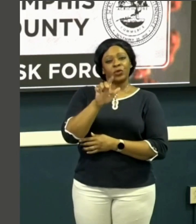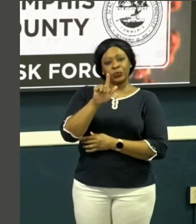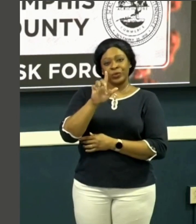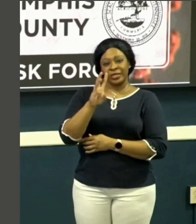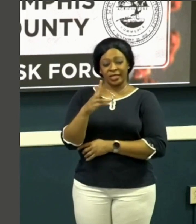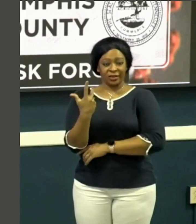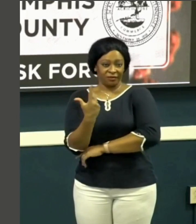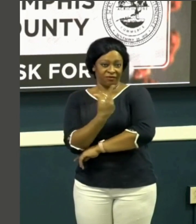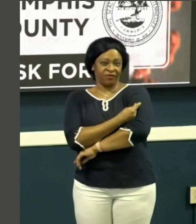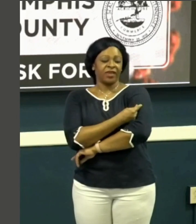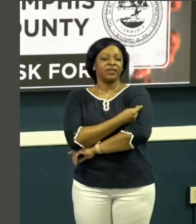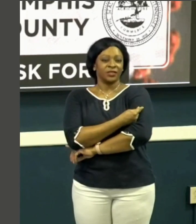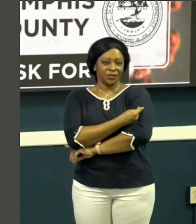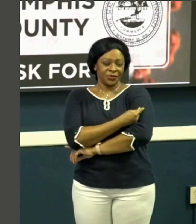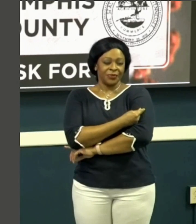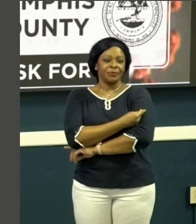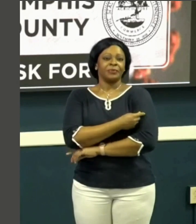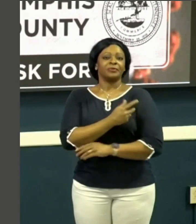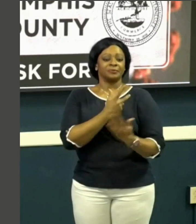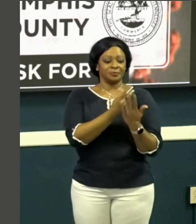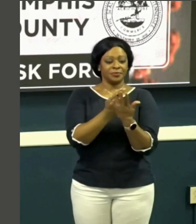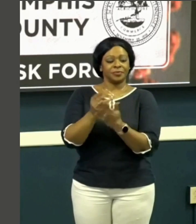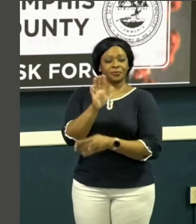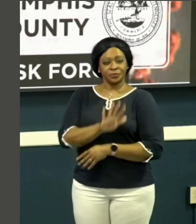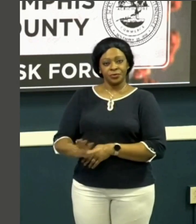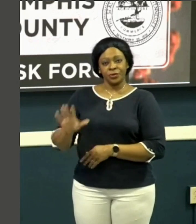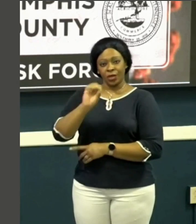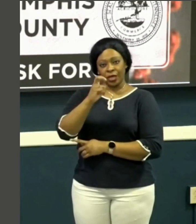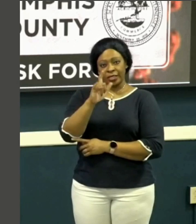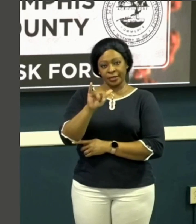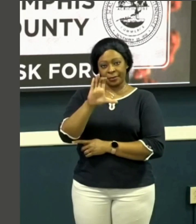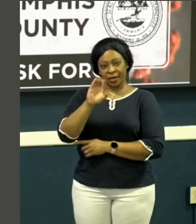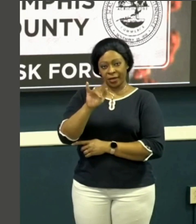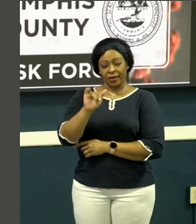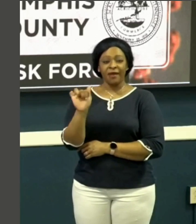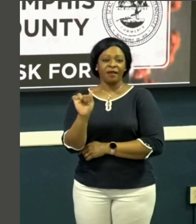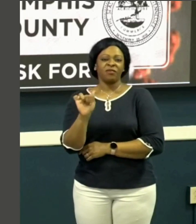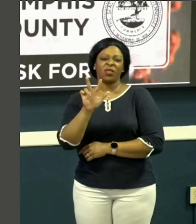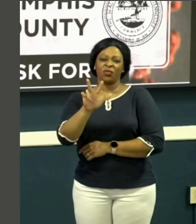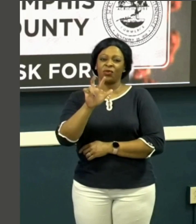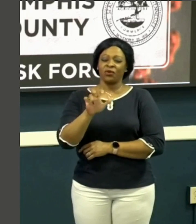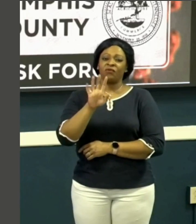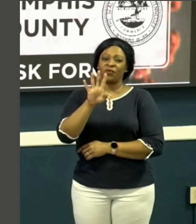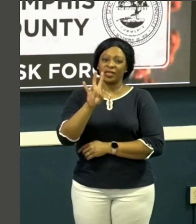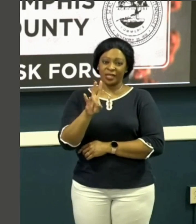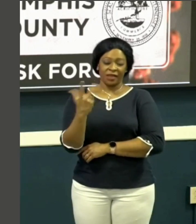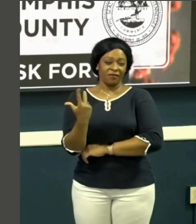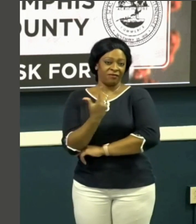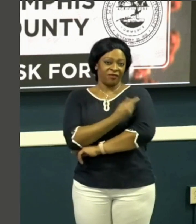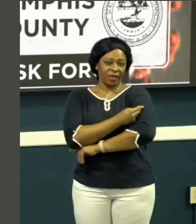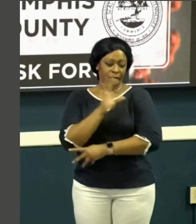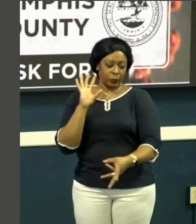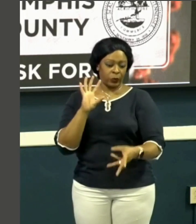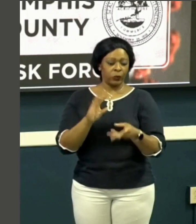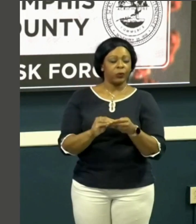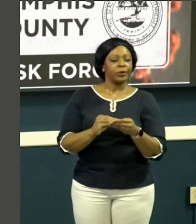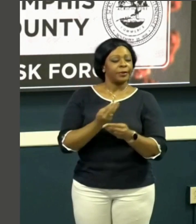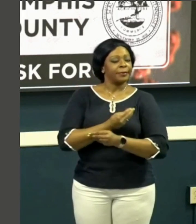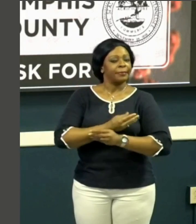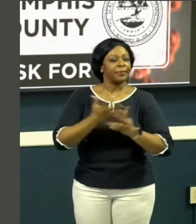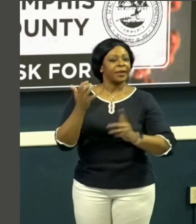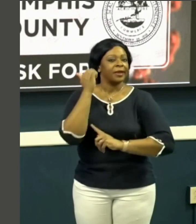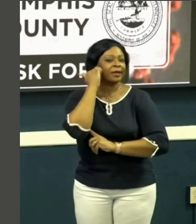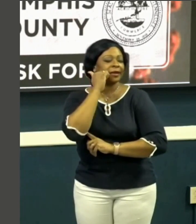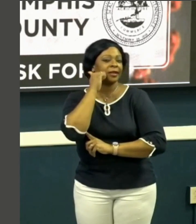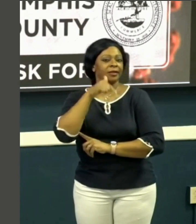2,426 vaccinations have been given in Shelby County. An average of 347 vaccinations were given each day